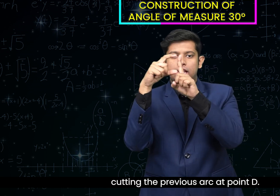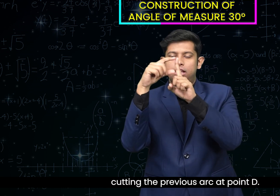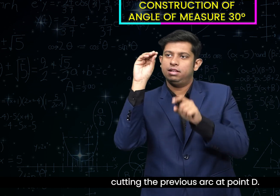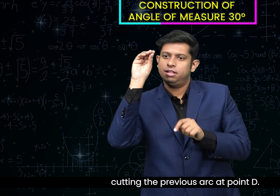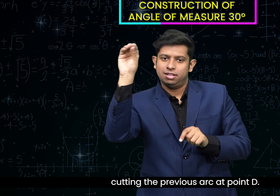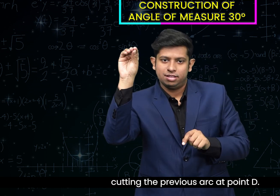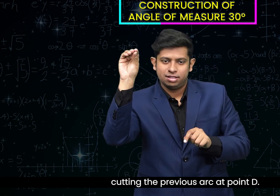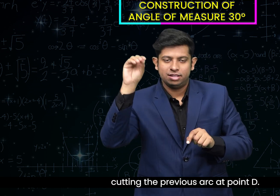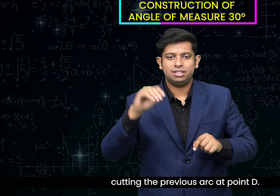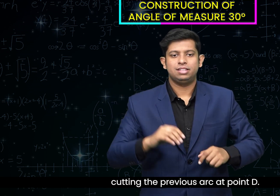D.